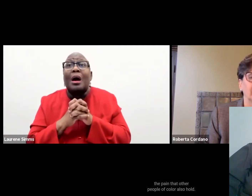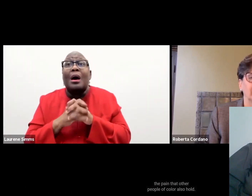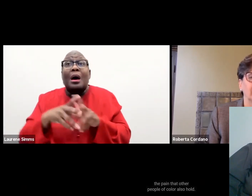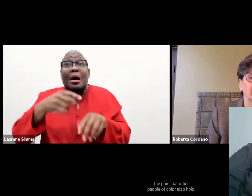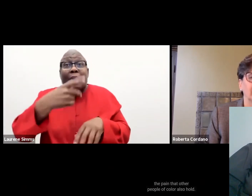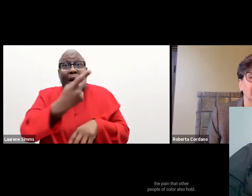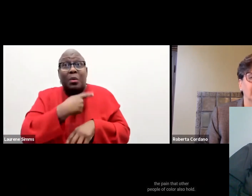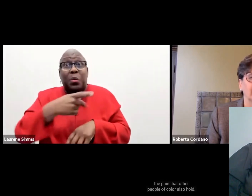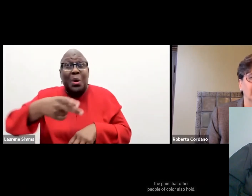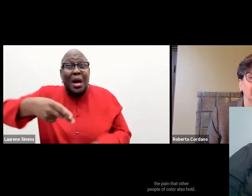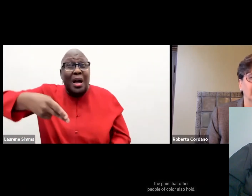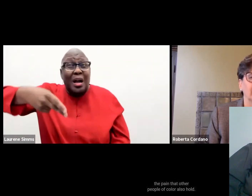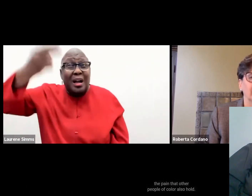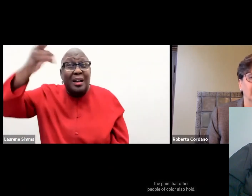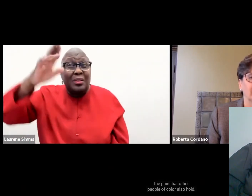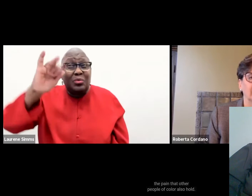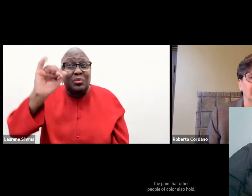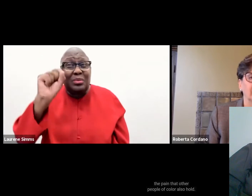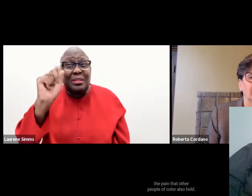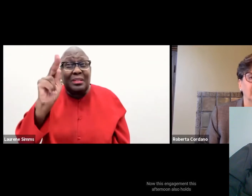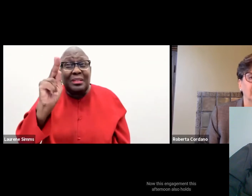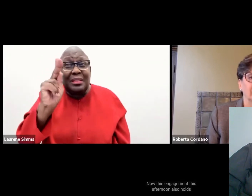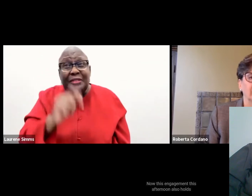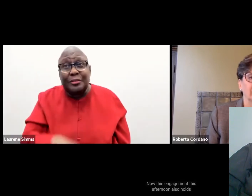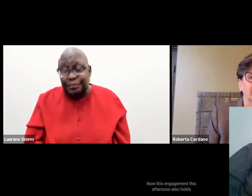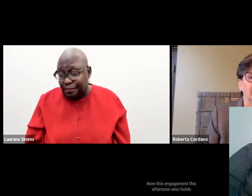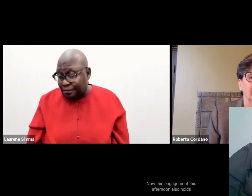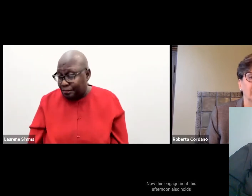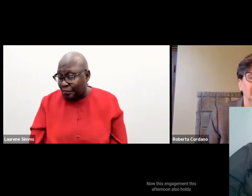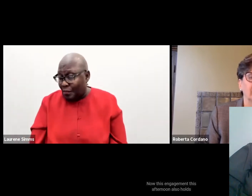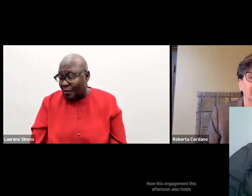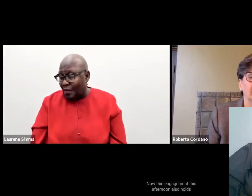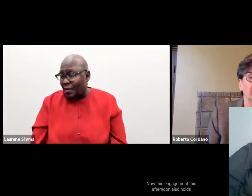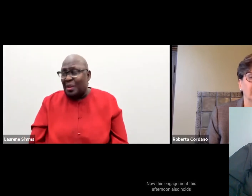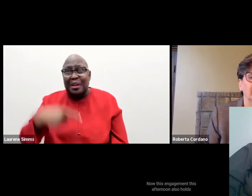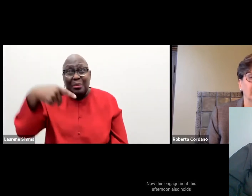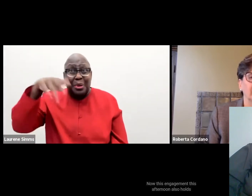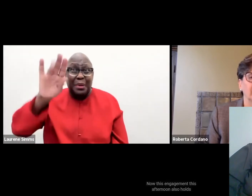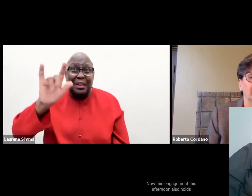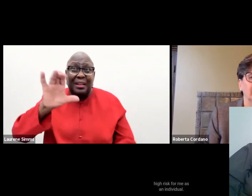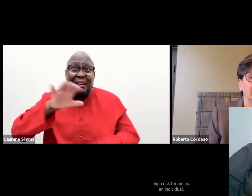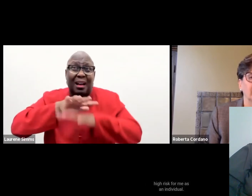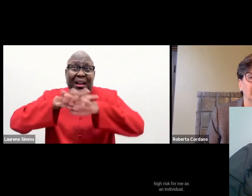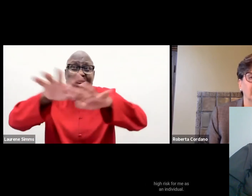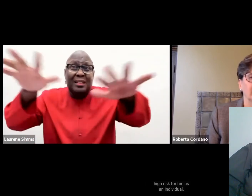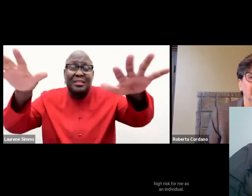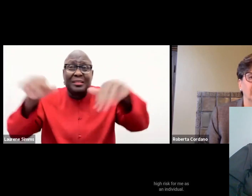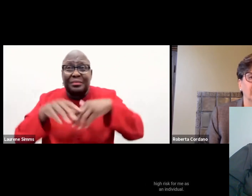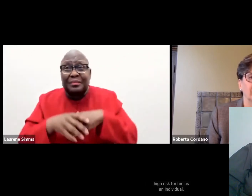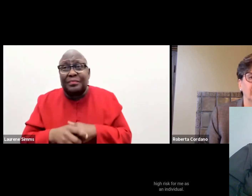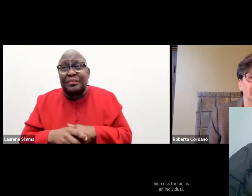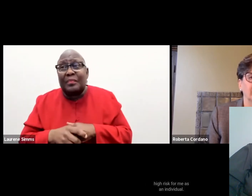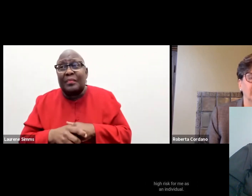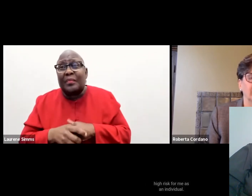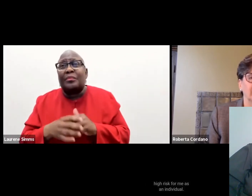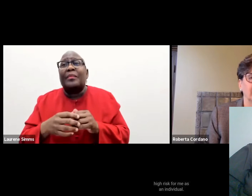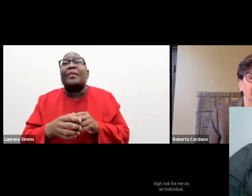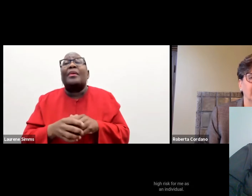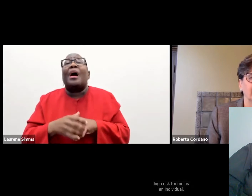the pain that also people, we want to address the other backgrounds that have also experienced this